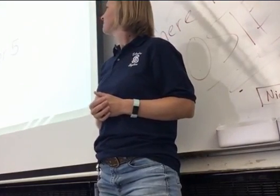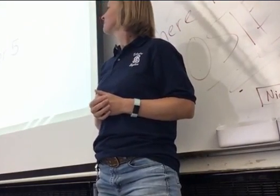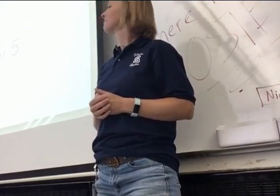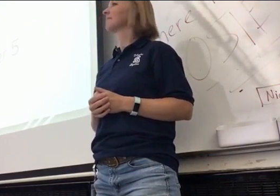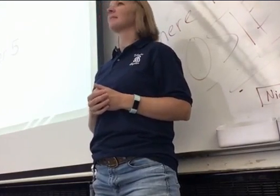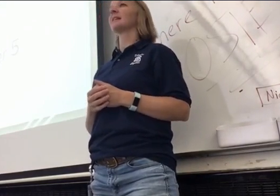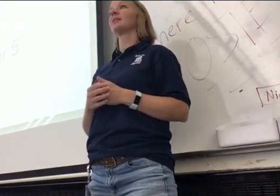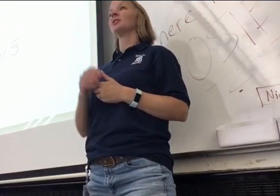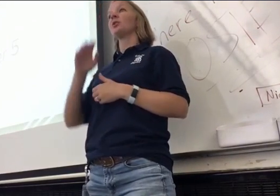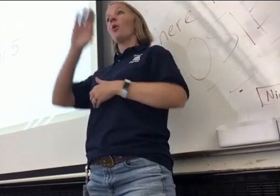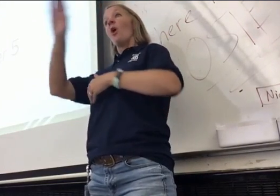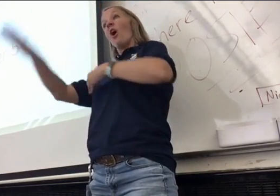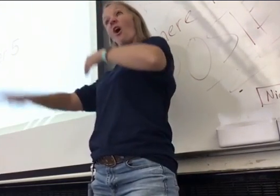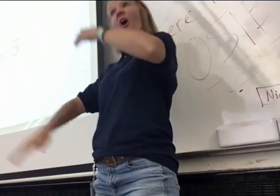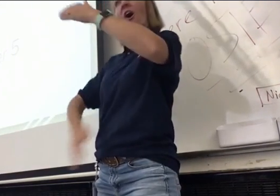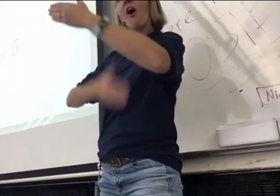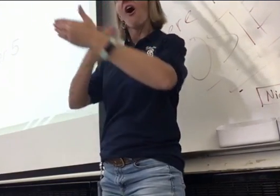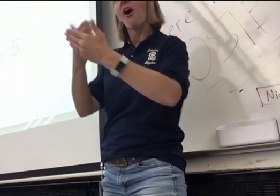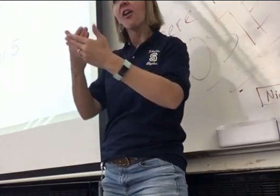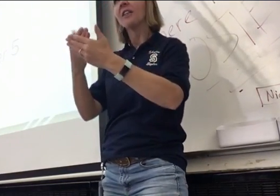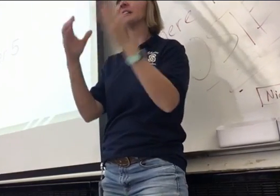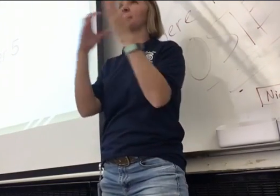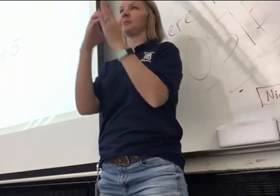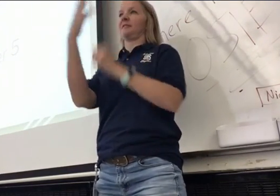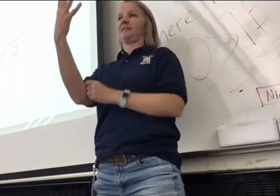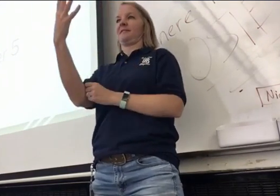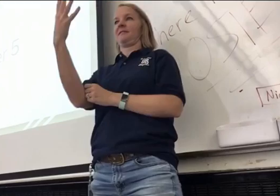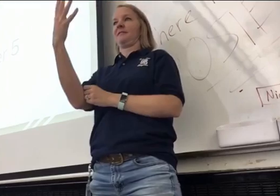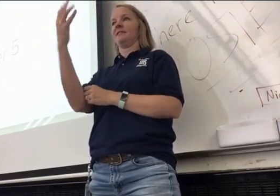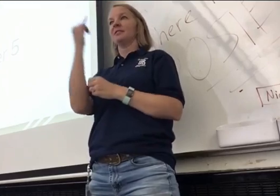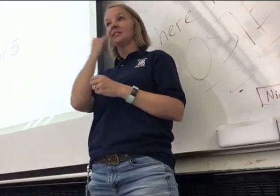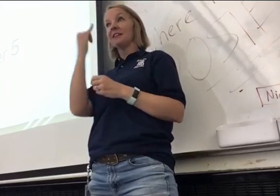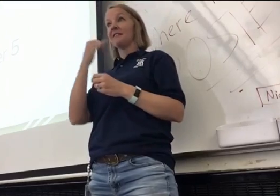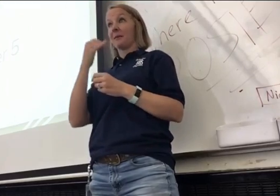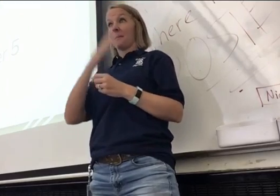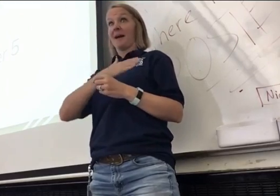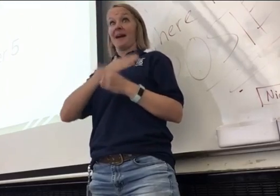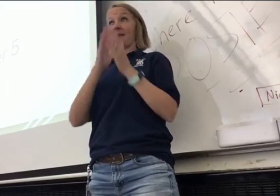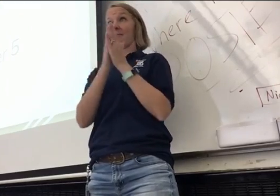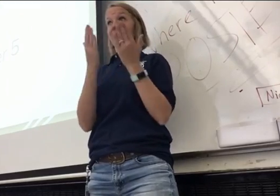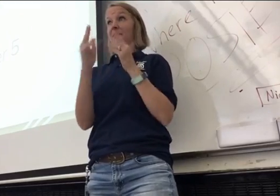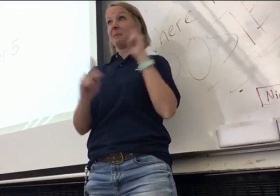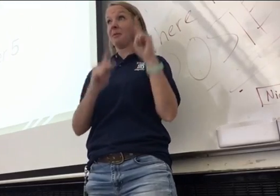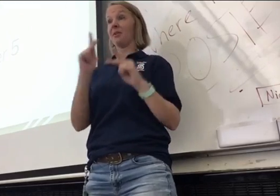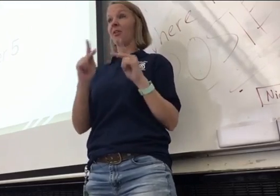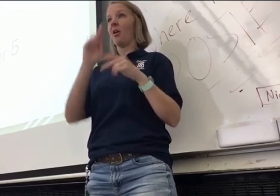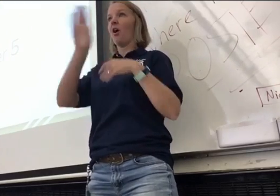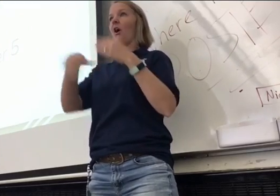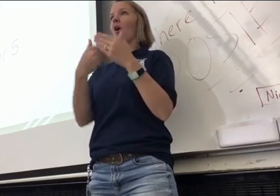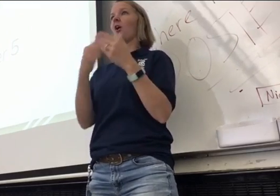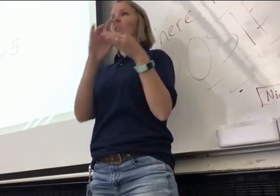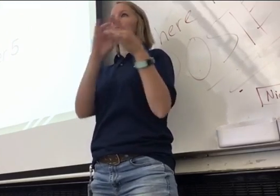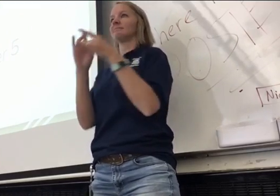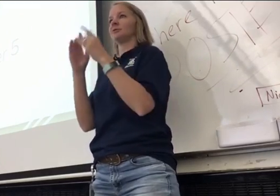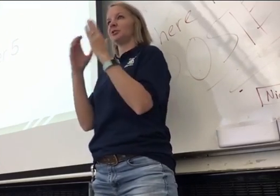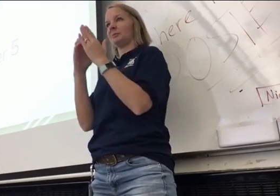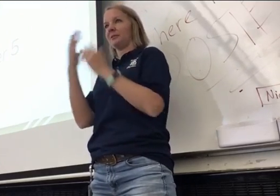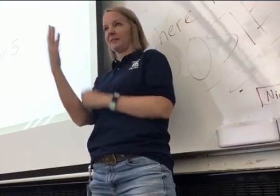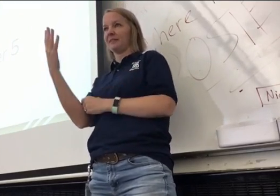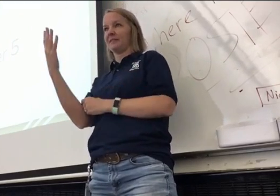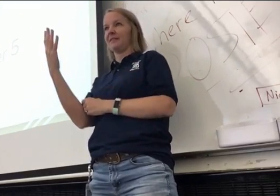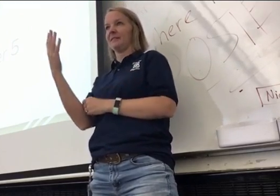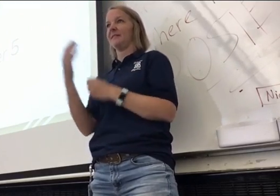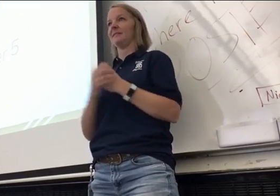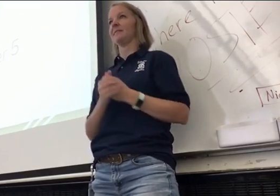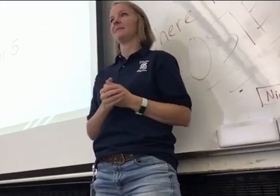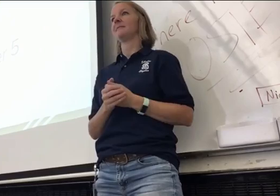Alright, so all of this is chapter 5. So if you're one of my textbook people, all of this is going to be chapter